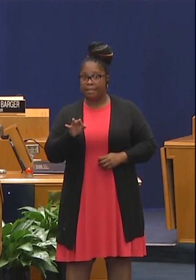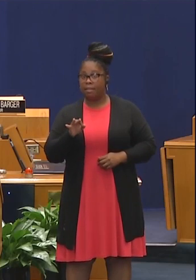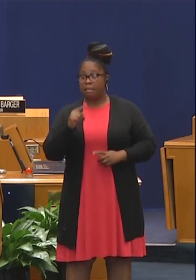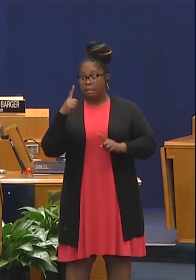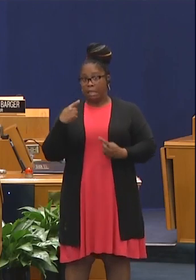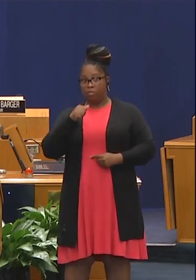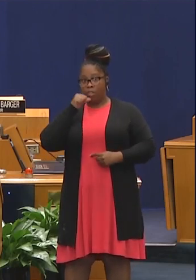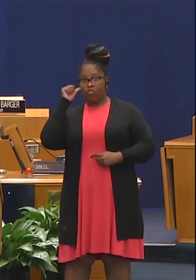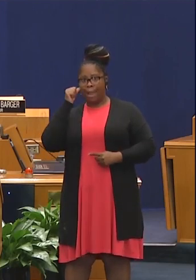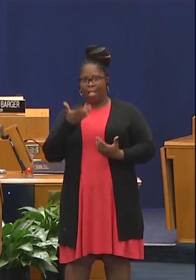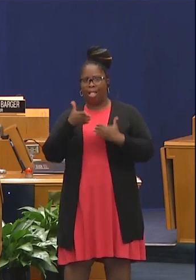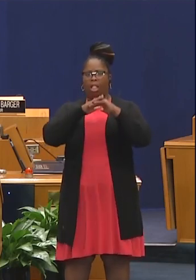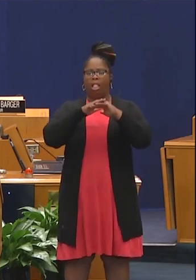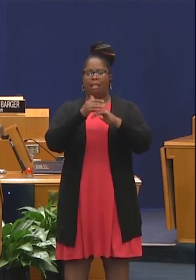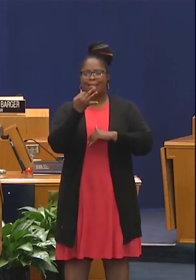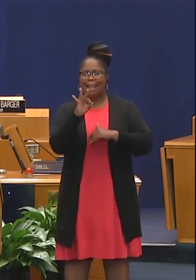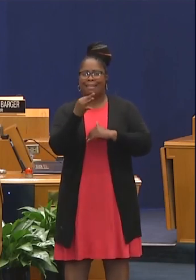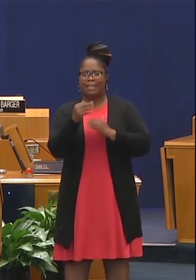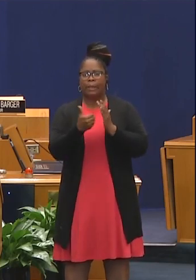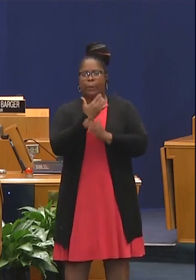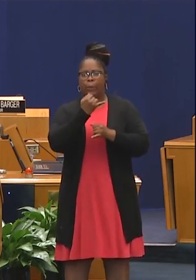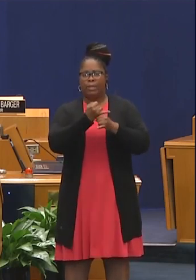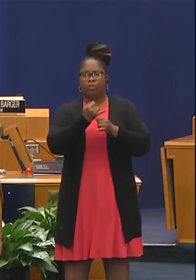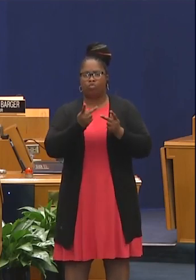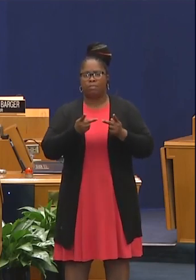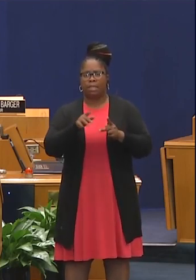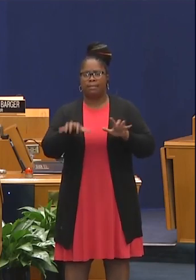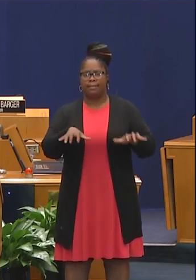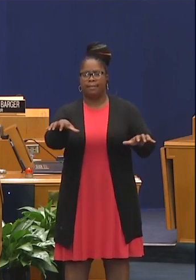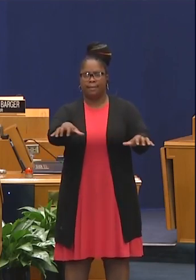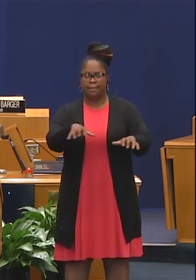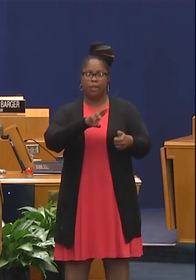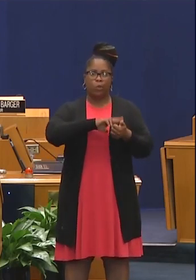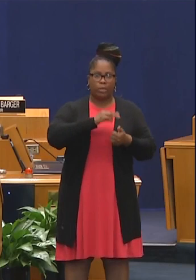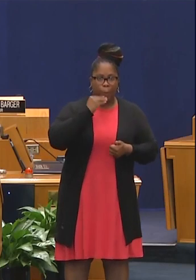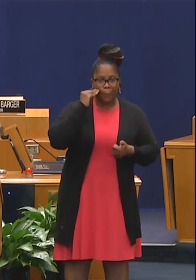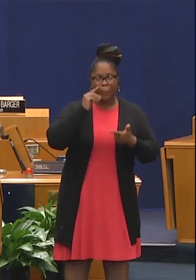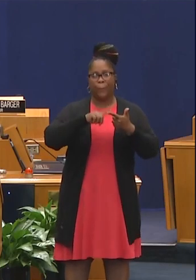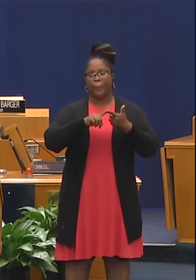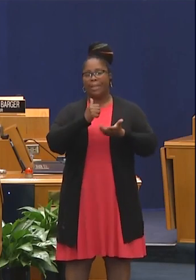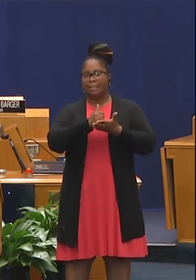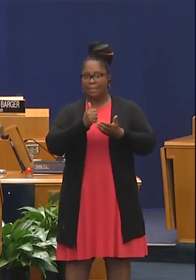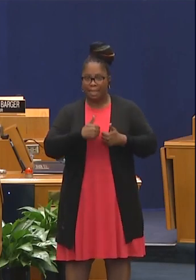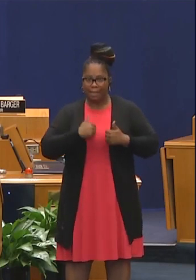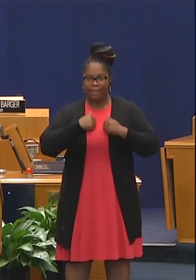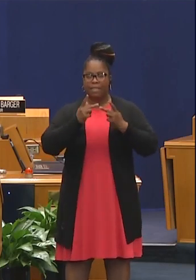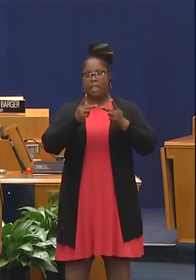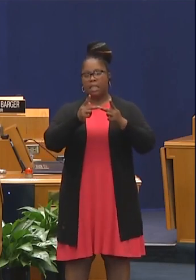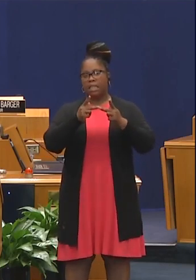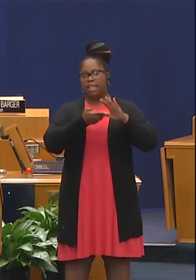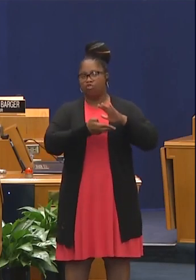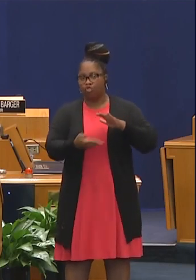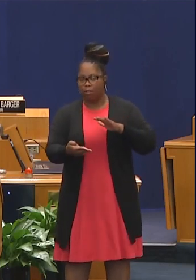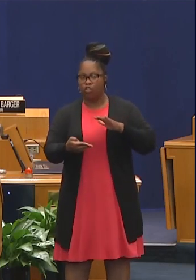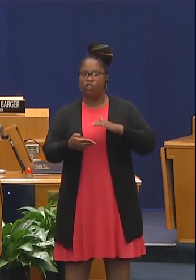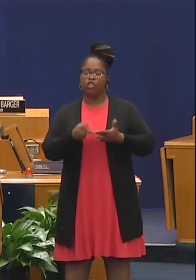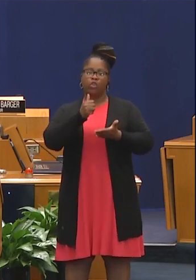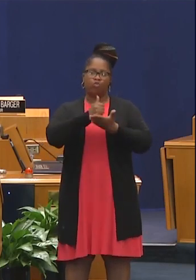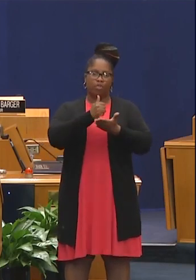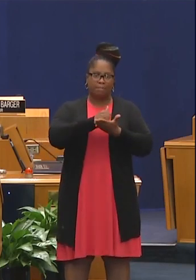since yesterday, and these investigations are happening across nursing homes, assisted living facilities, shelters,